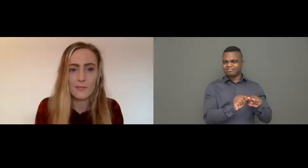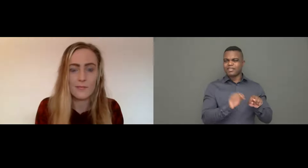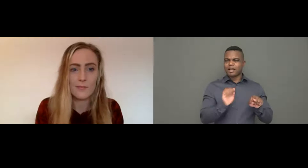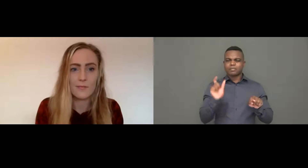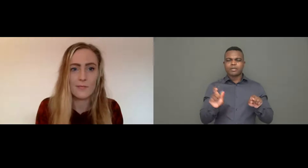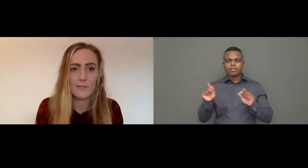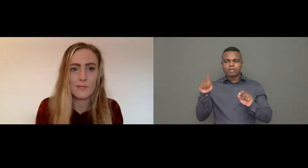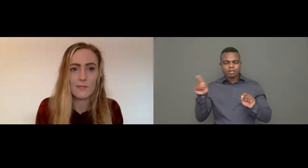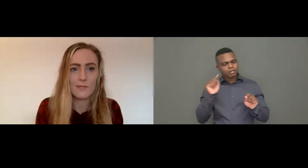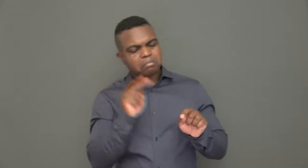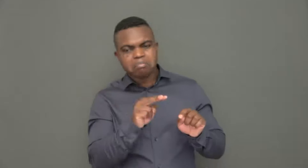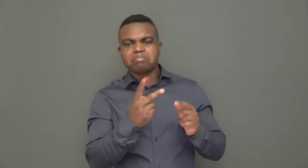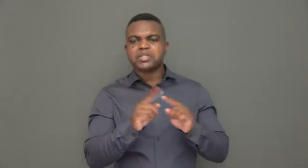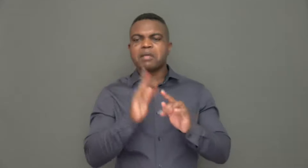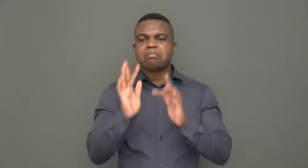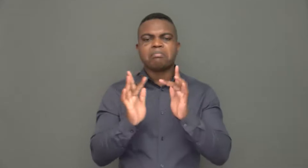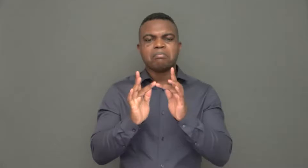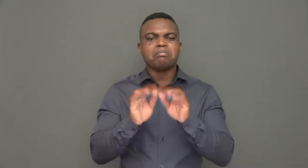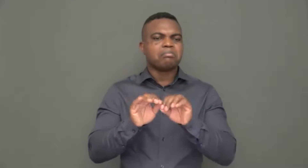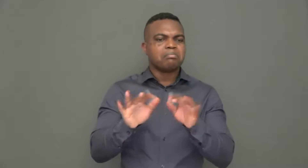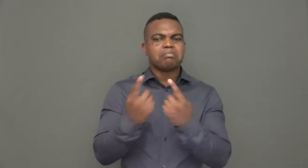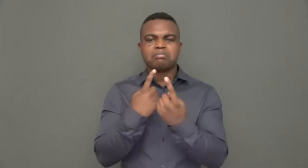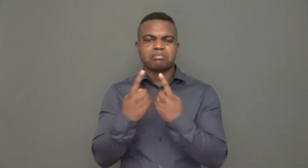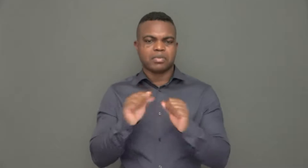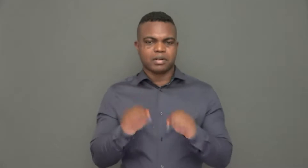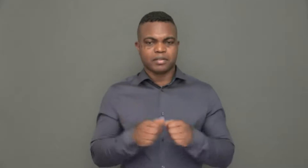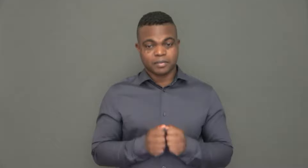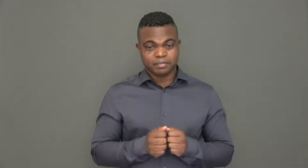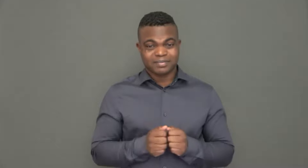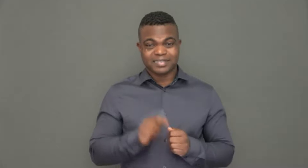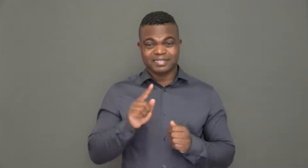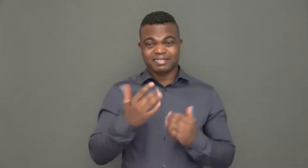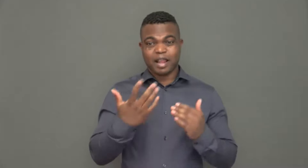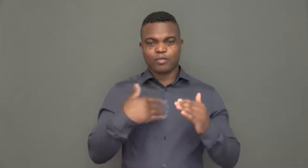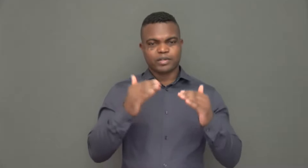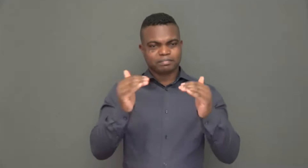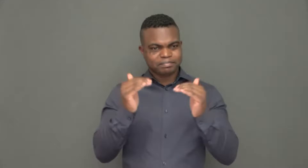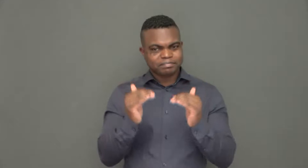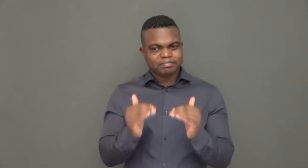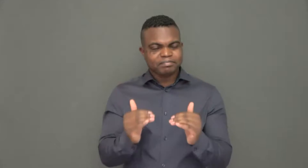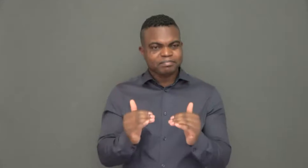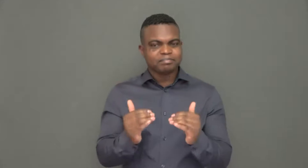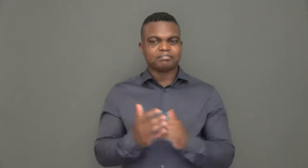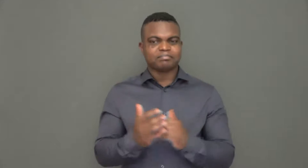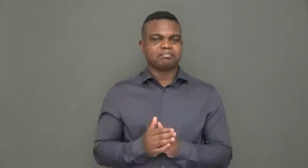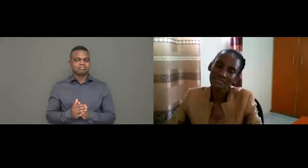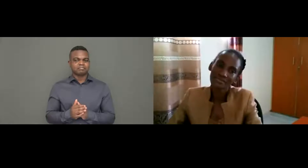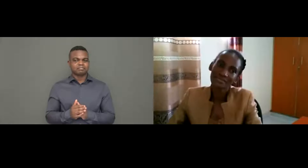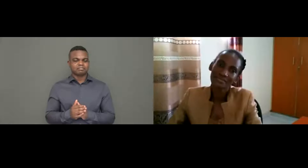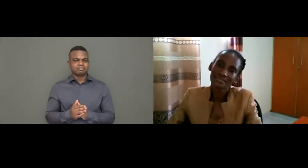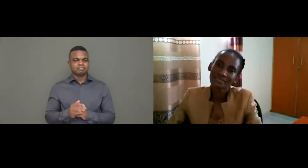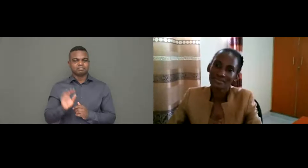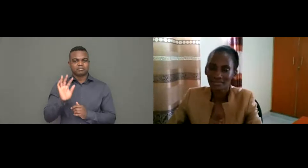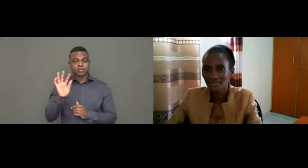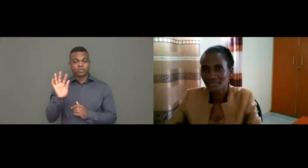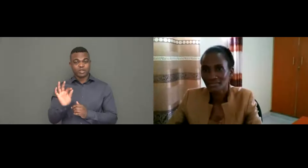plenary. Okay. Without further ado, I'd like to introduce Rose Bavuga. She's the